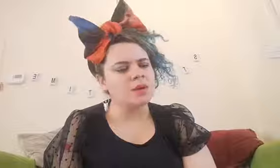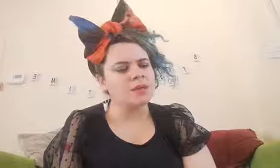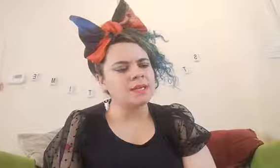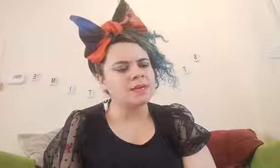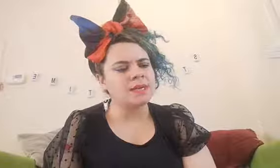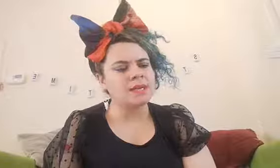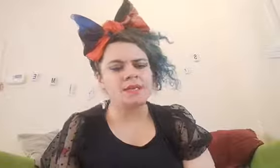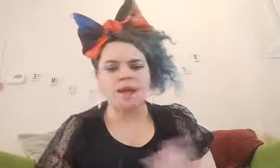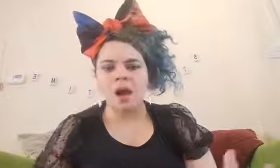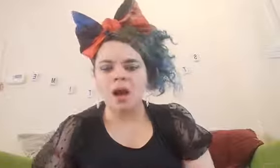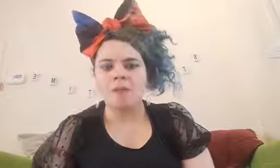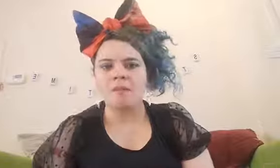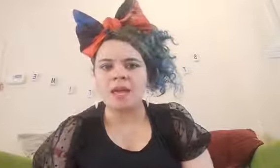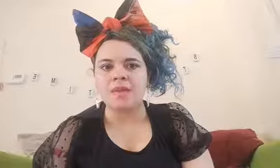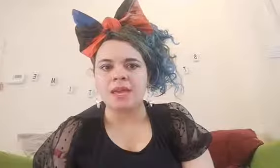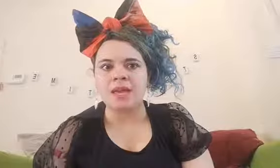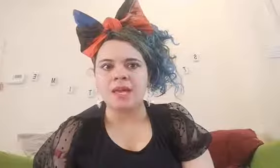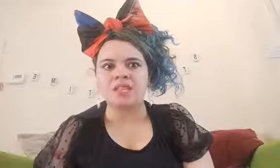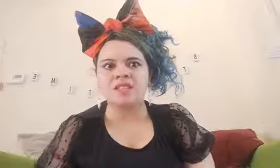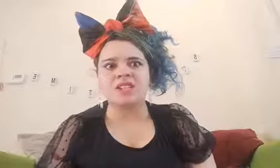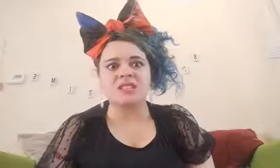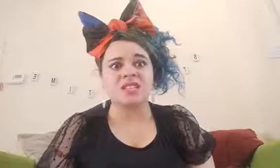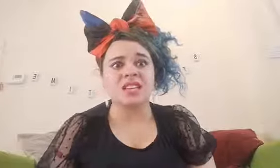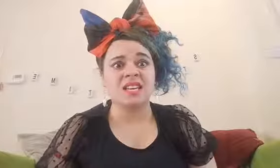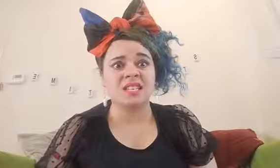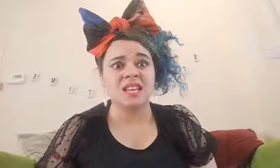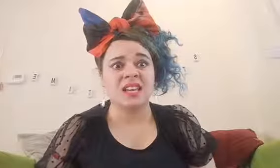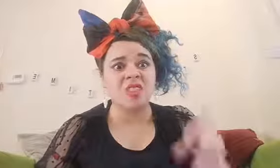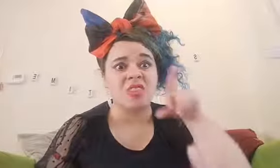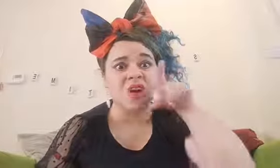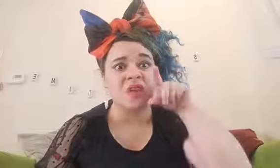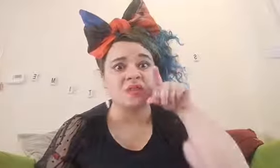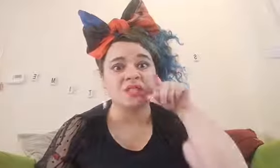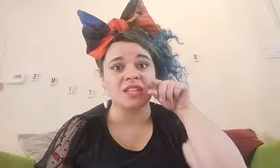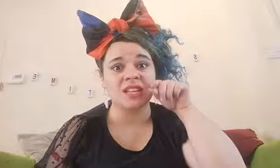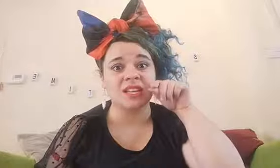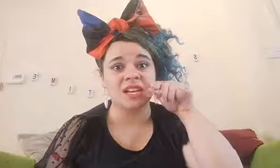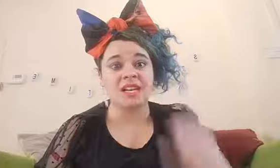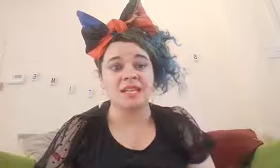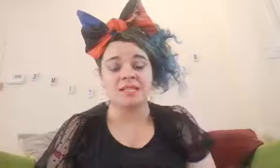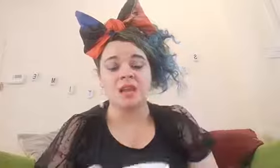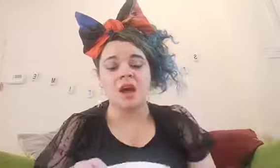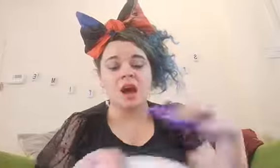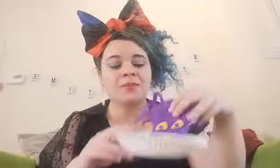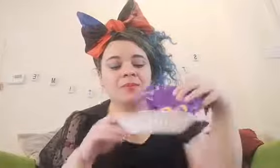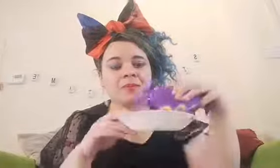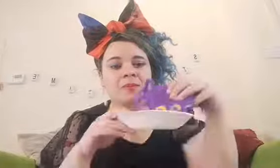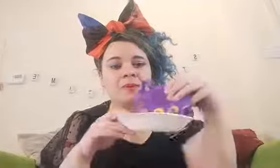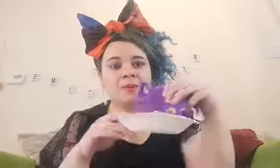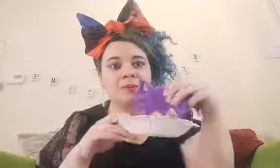Could he be eating? Maybe he started eating those chicken nuggets.